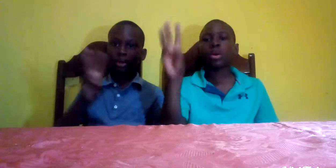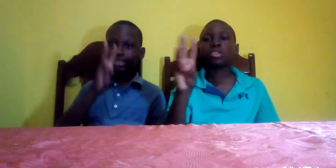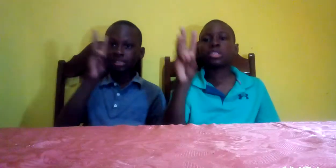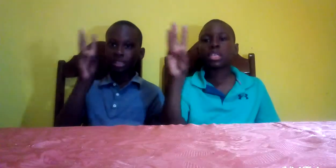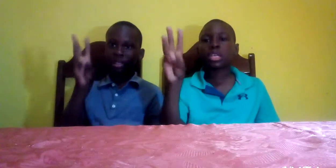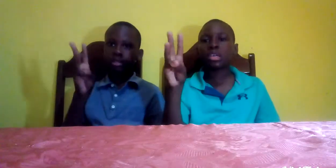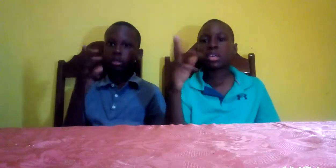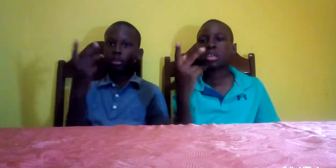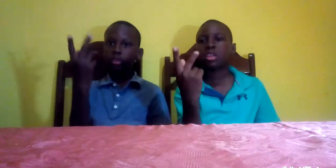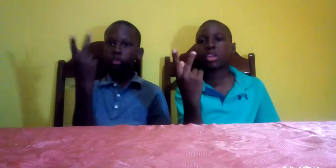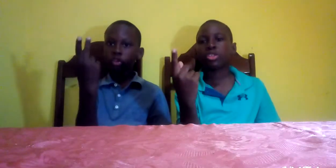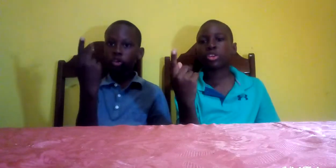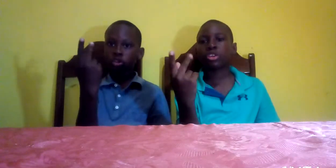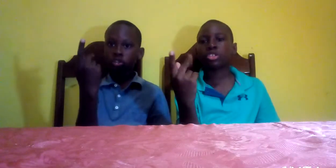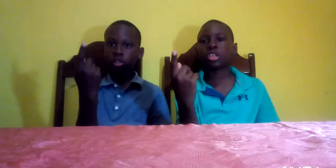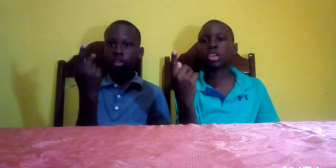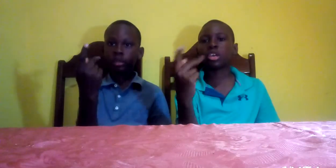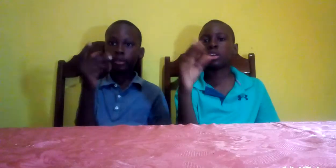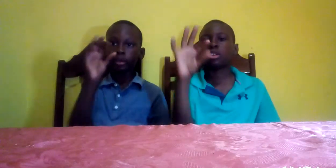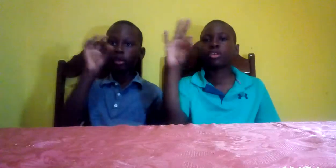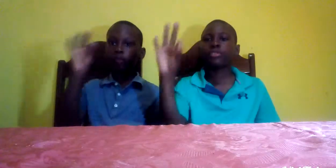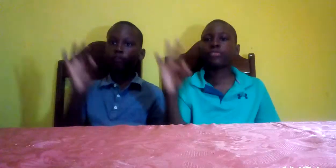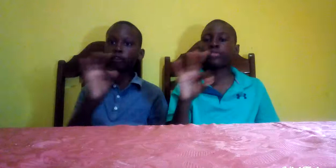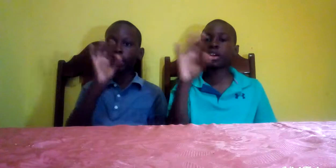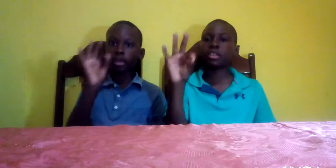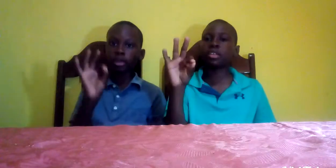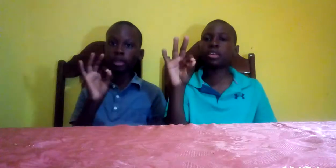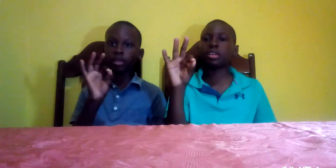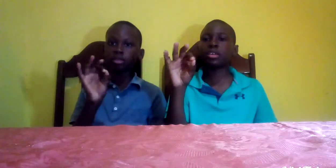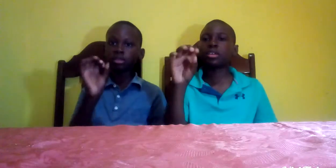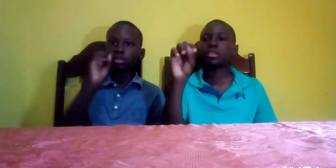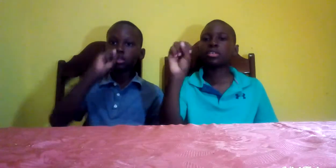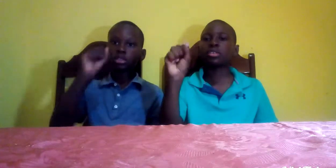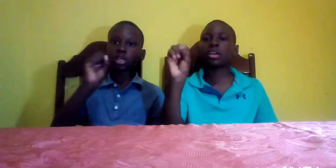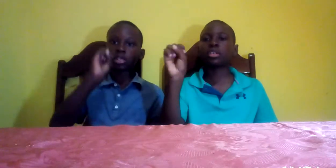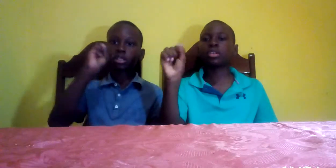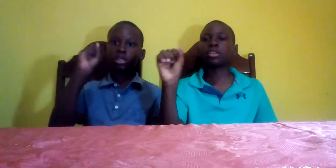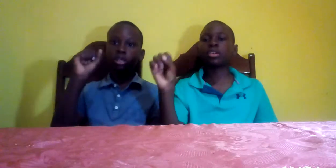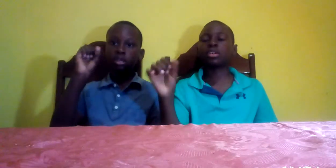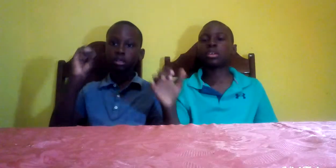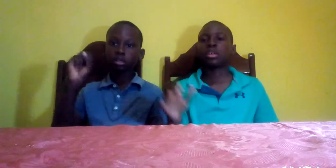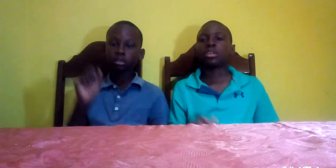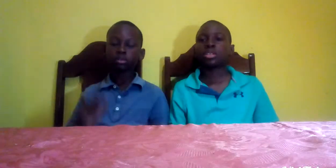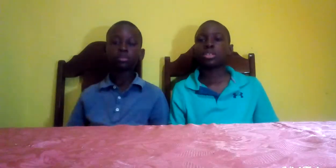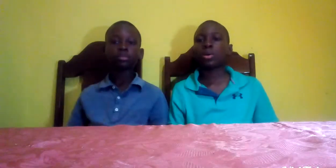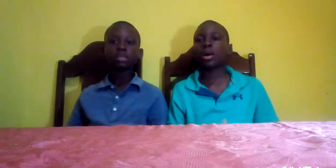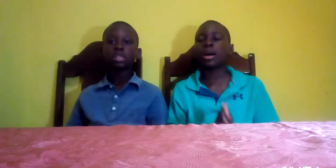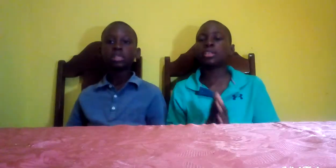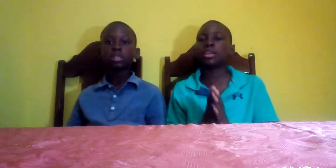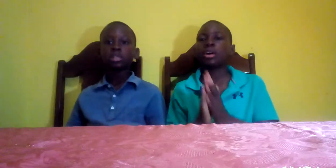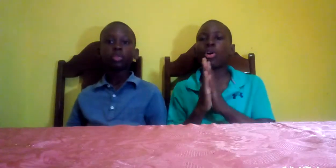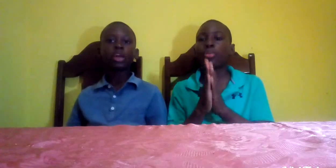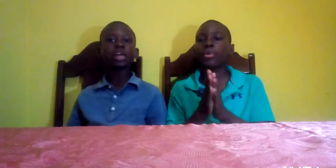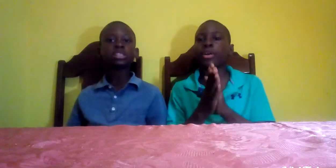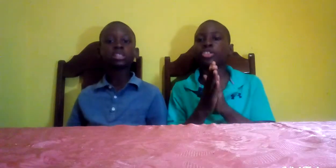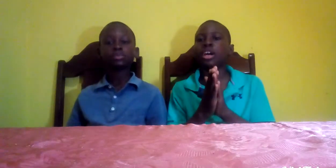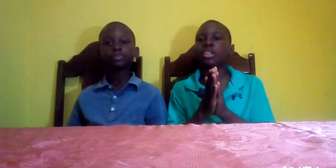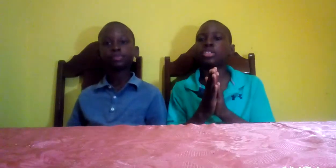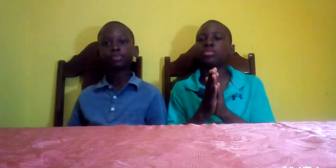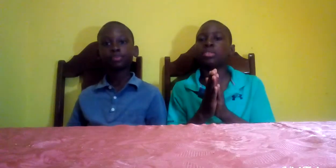Wednesday, Thursday, Friday, Saturday. So, guys, hope you enjoyed this video,